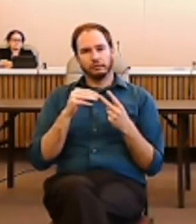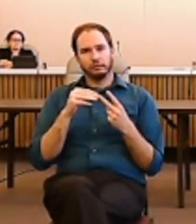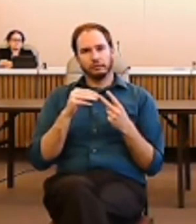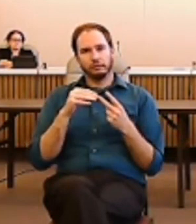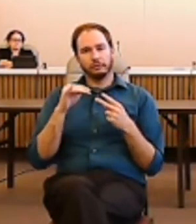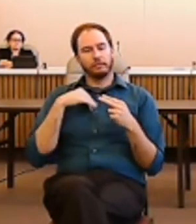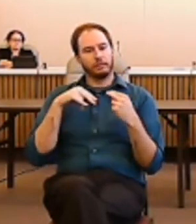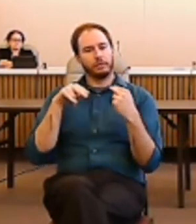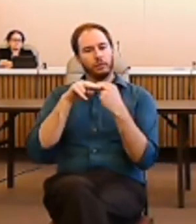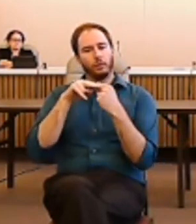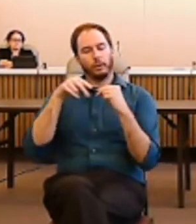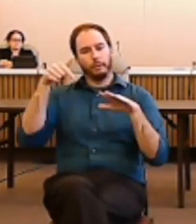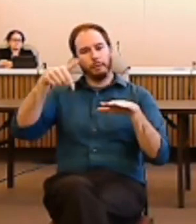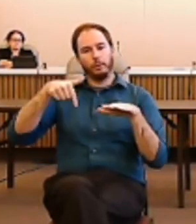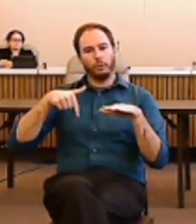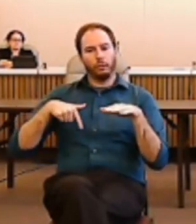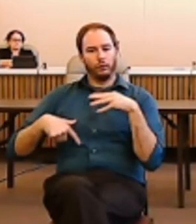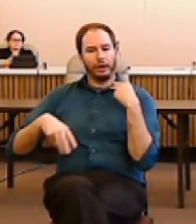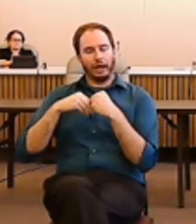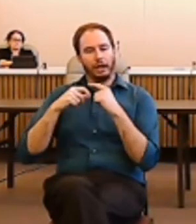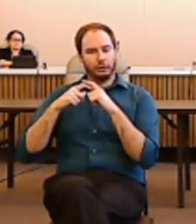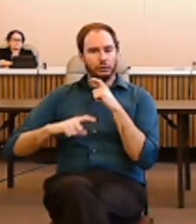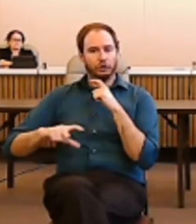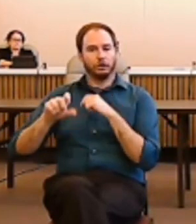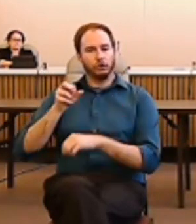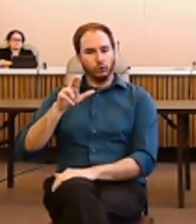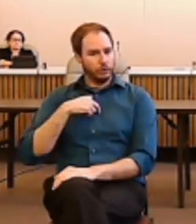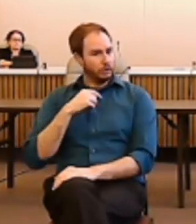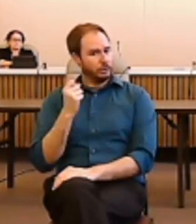thruway for sewer pipe. Would it be possible to